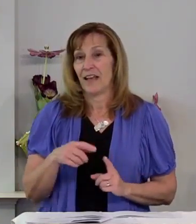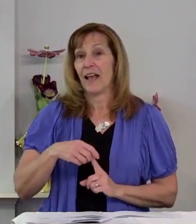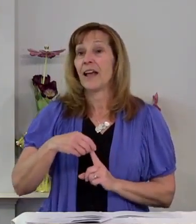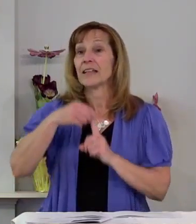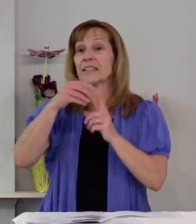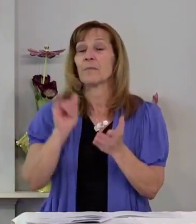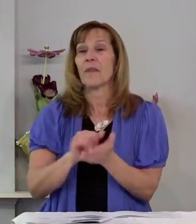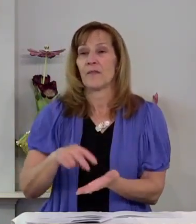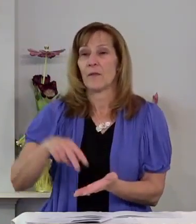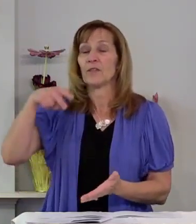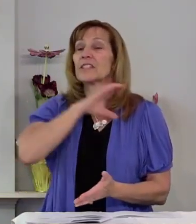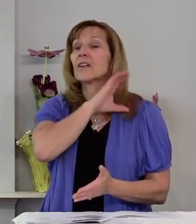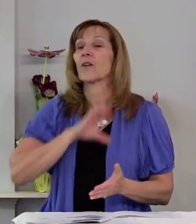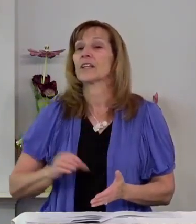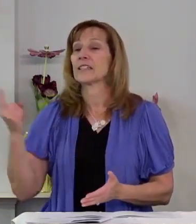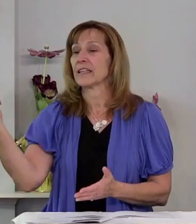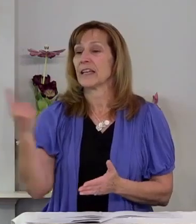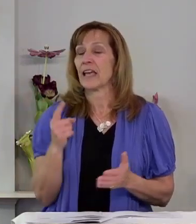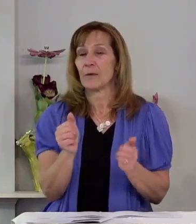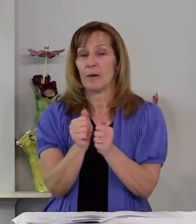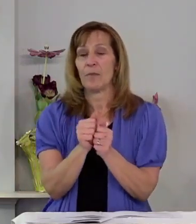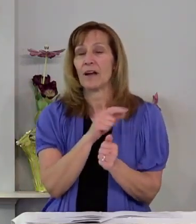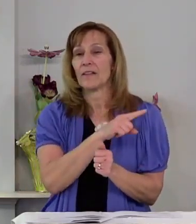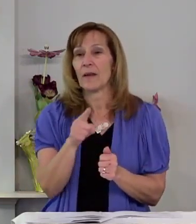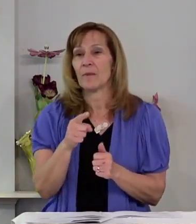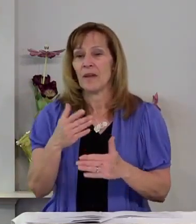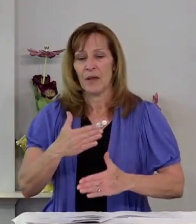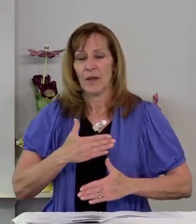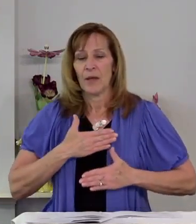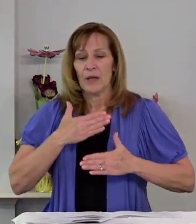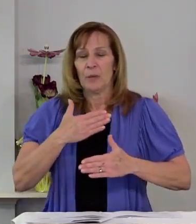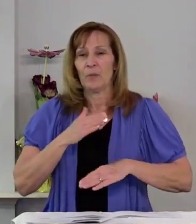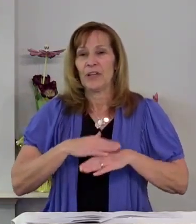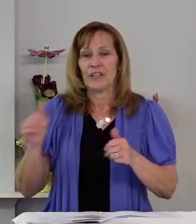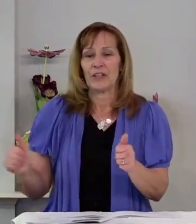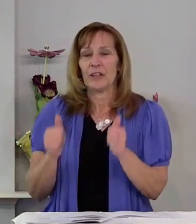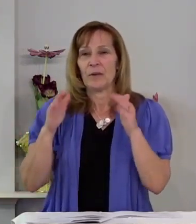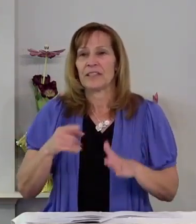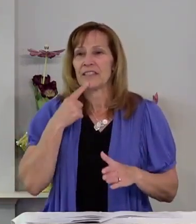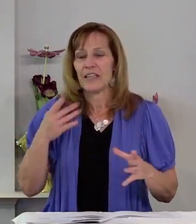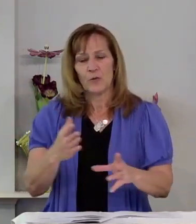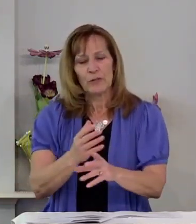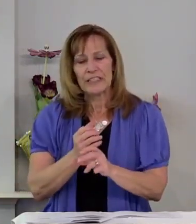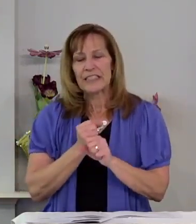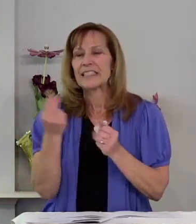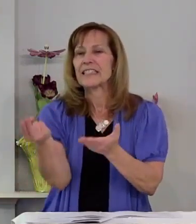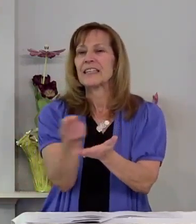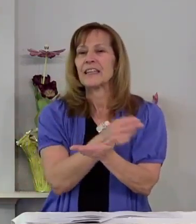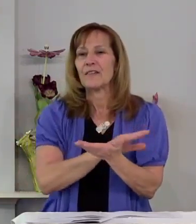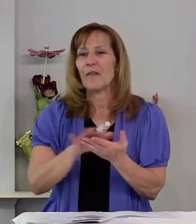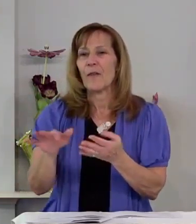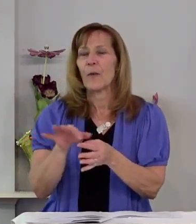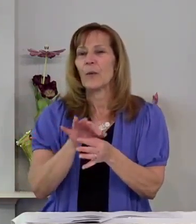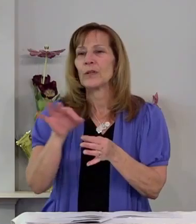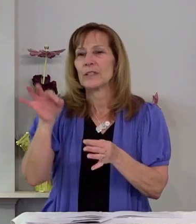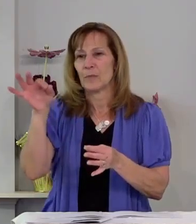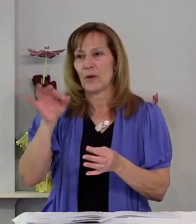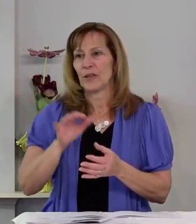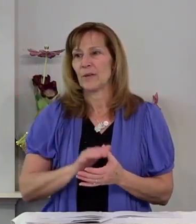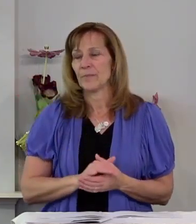Except that the risen Christ came among them and breathed on them and said, "Receive the Holy